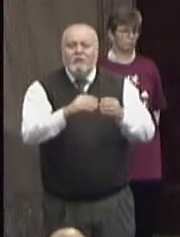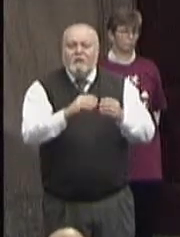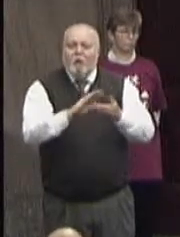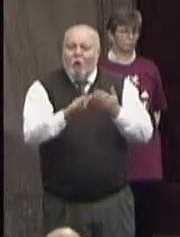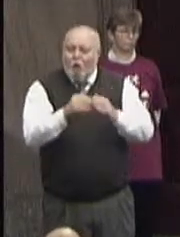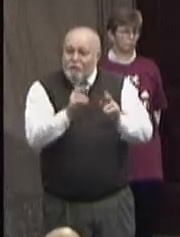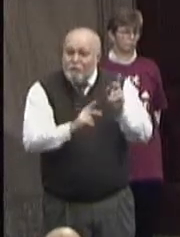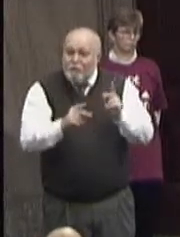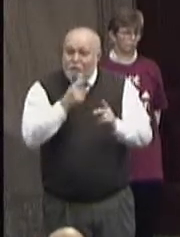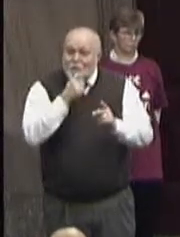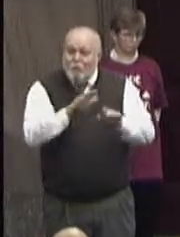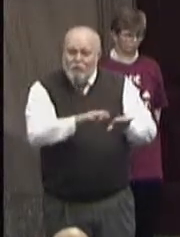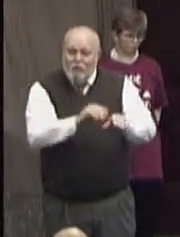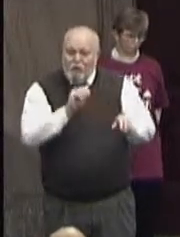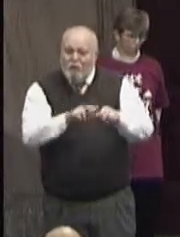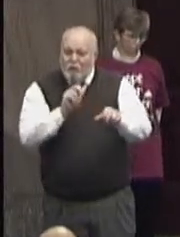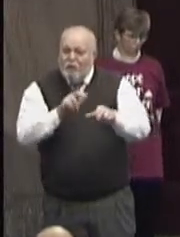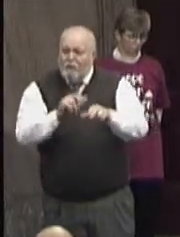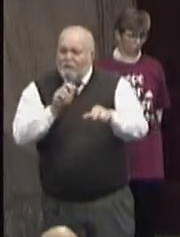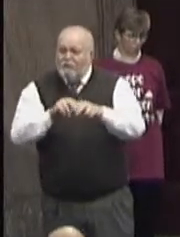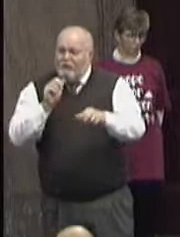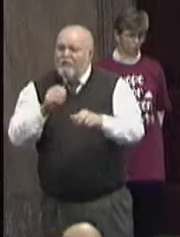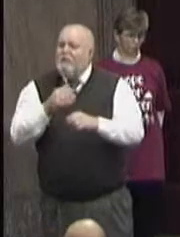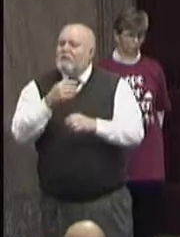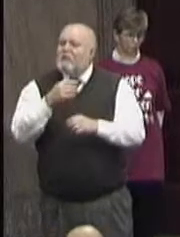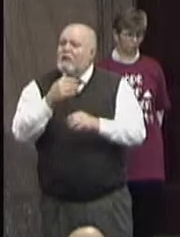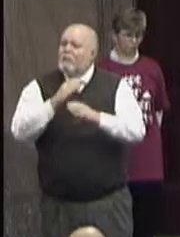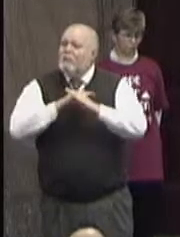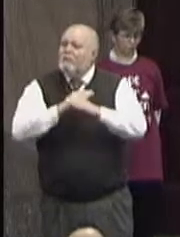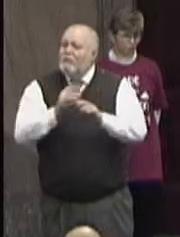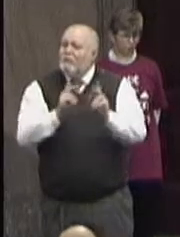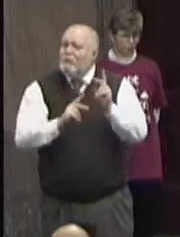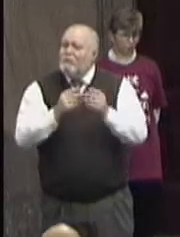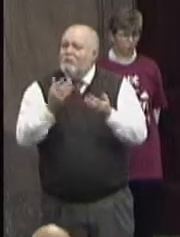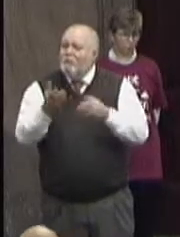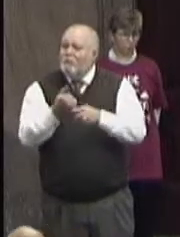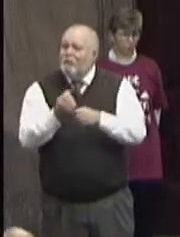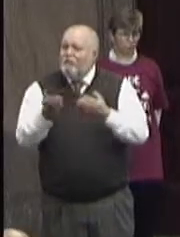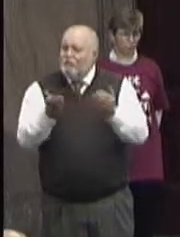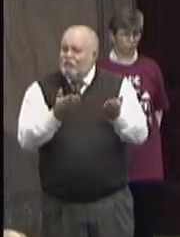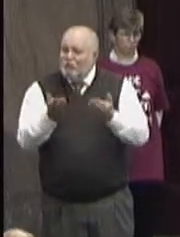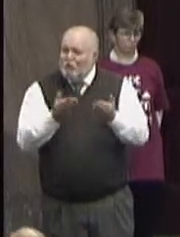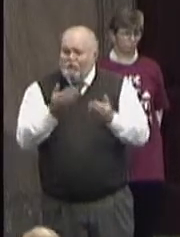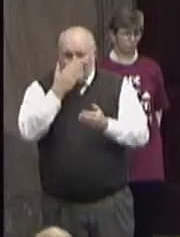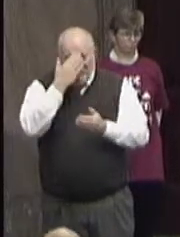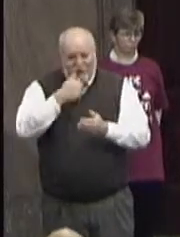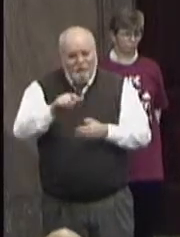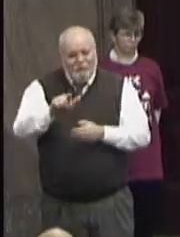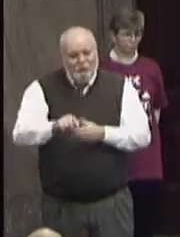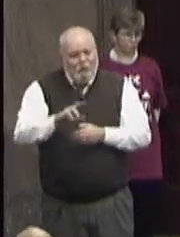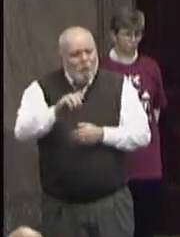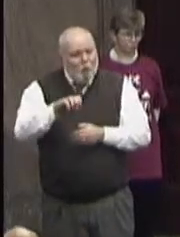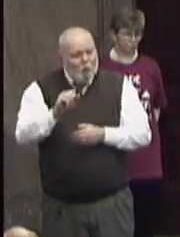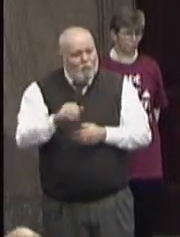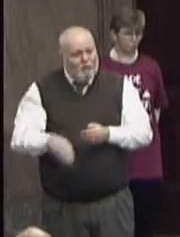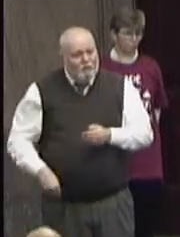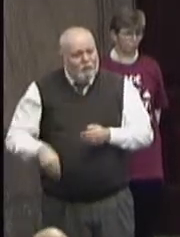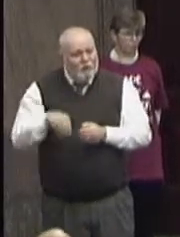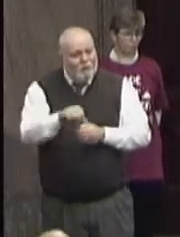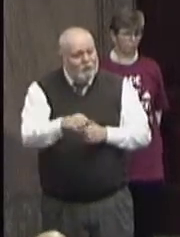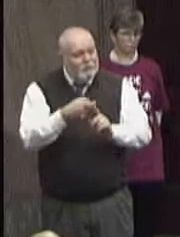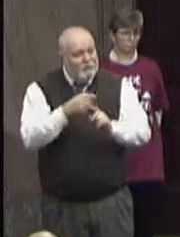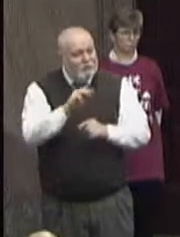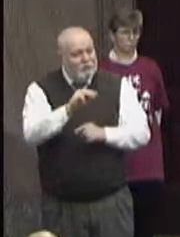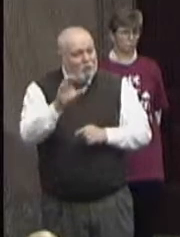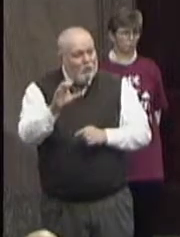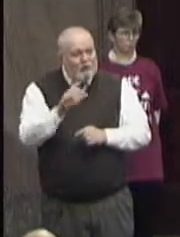these systems, which prevents children from receiving services due to the disgustingly low rates of reimbursement from Monroe County. It is